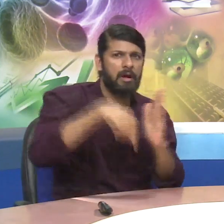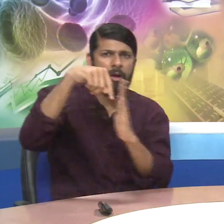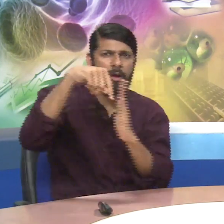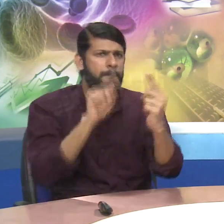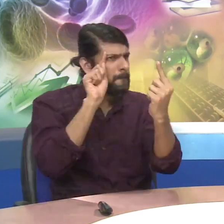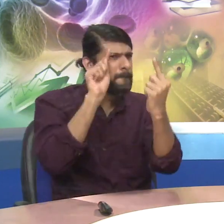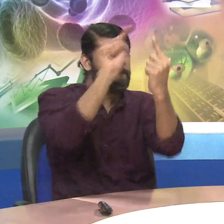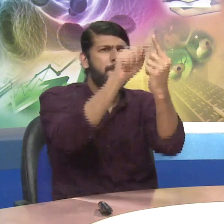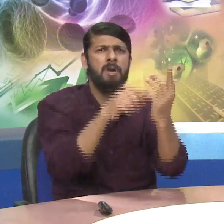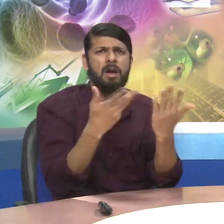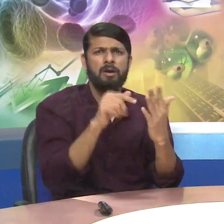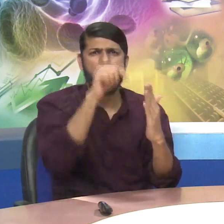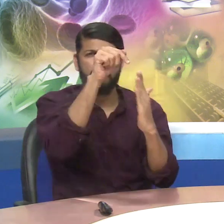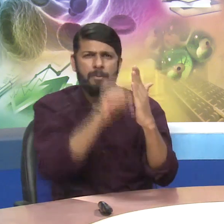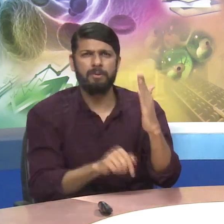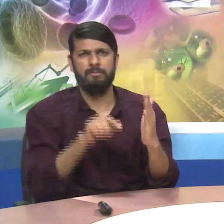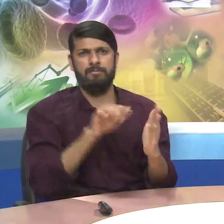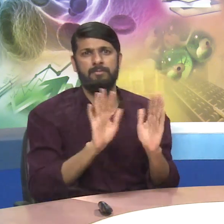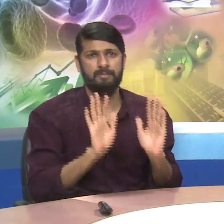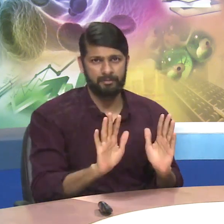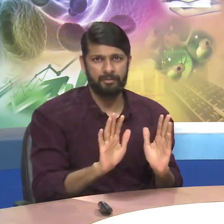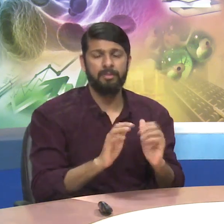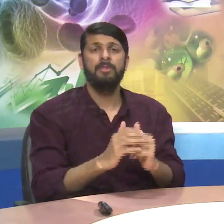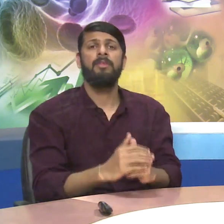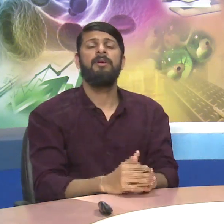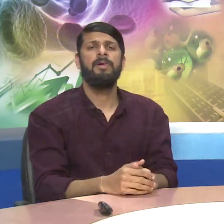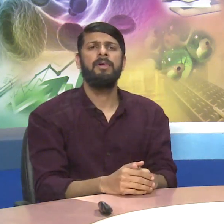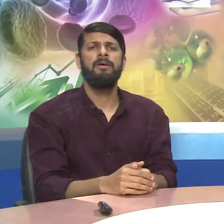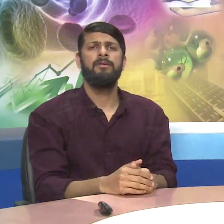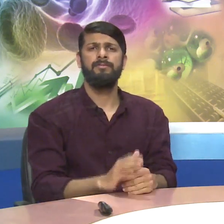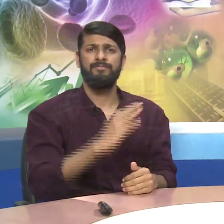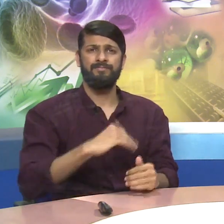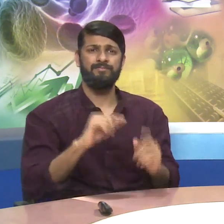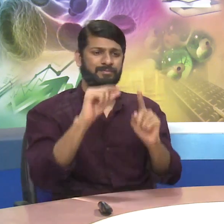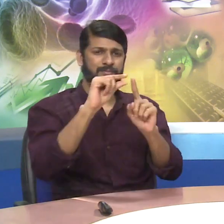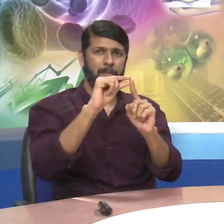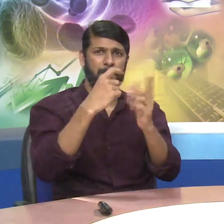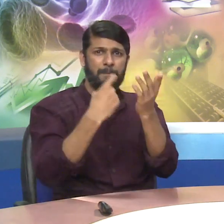the drafting committee, and also the objectives of the Constituent